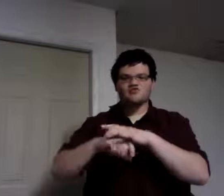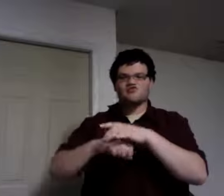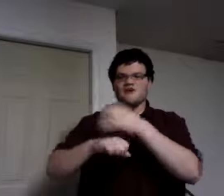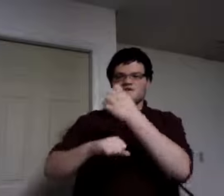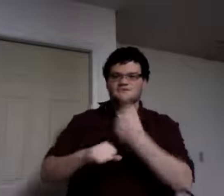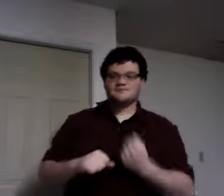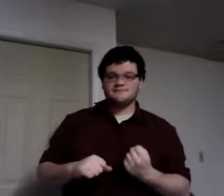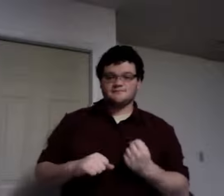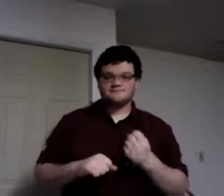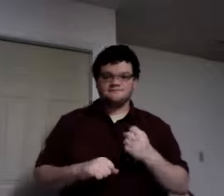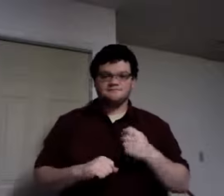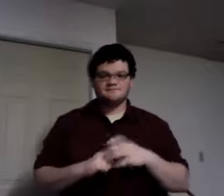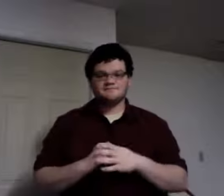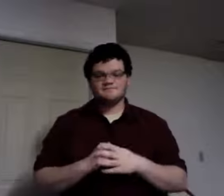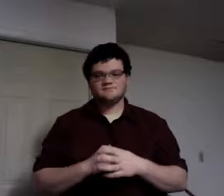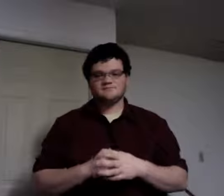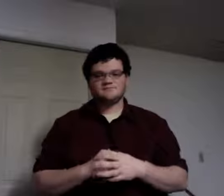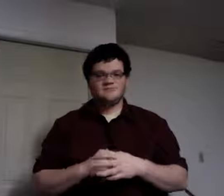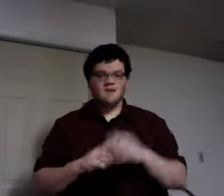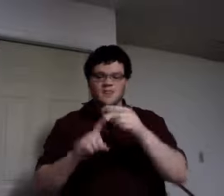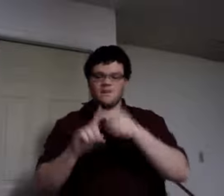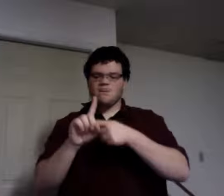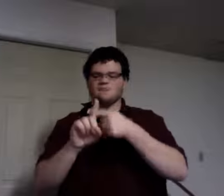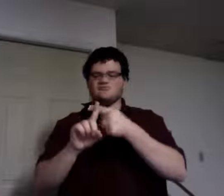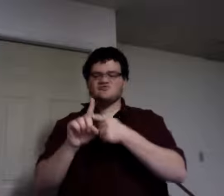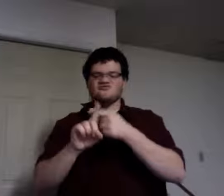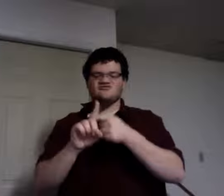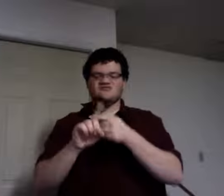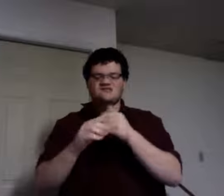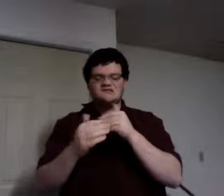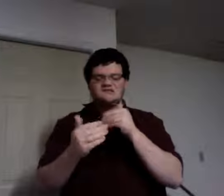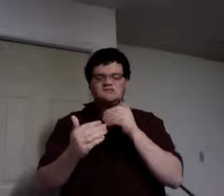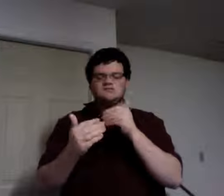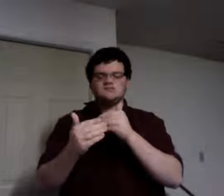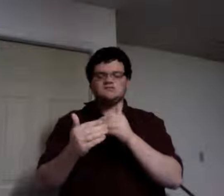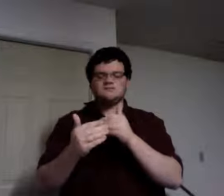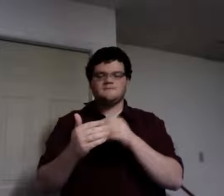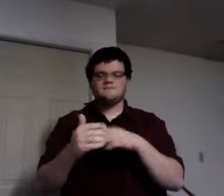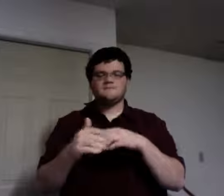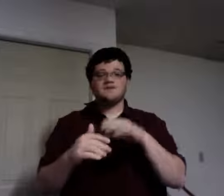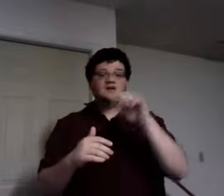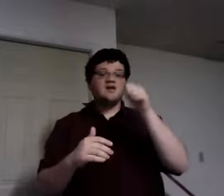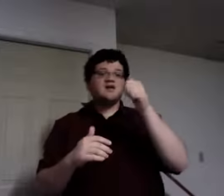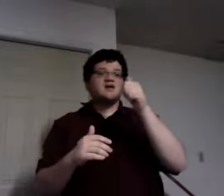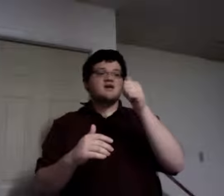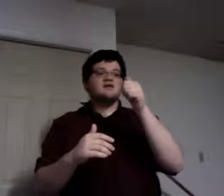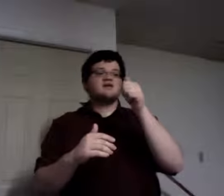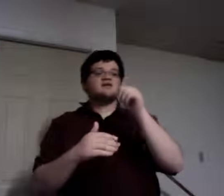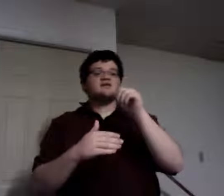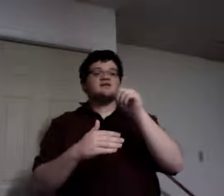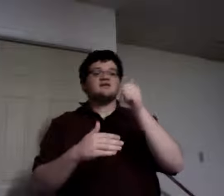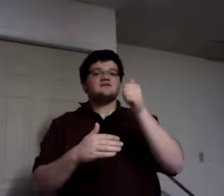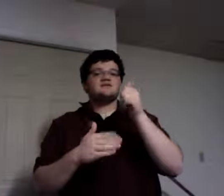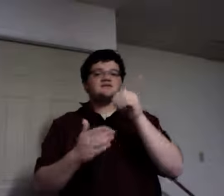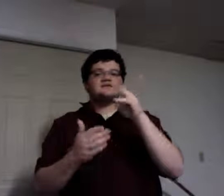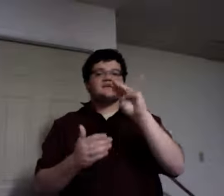here is approaching 10 million Kelvin. And at that point, something neat happens. To